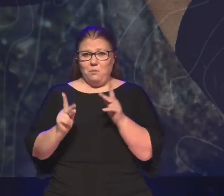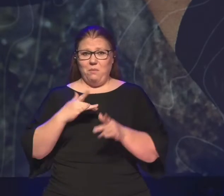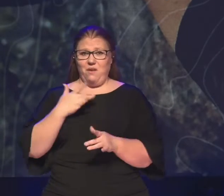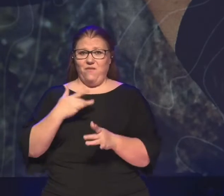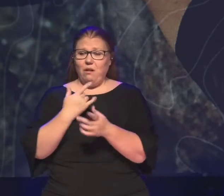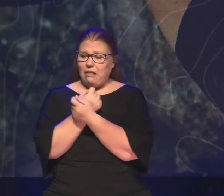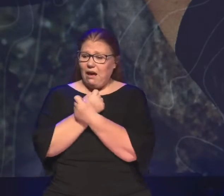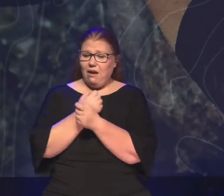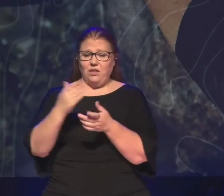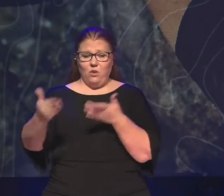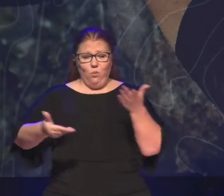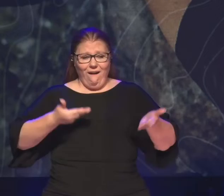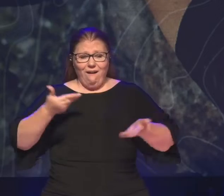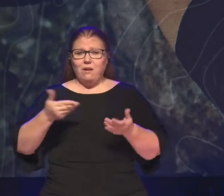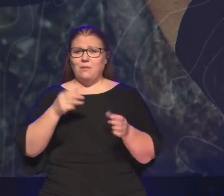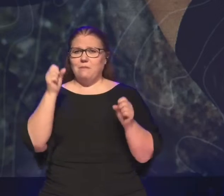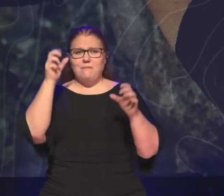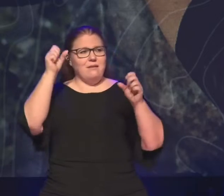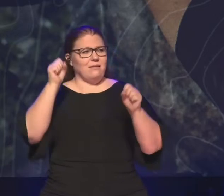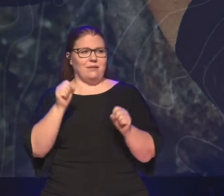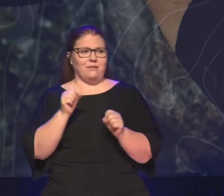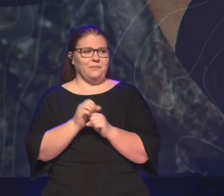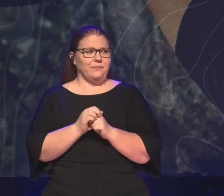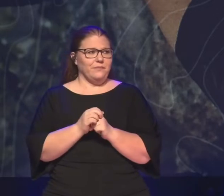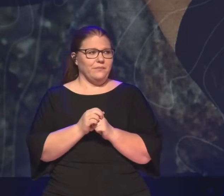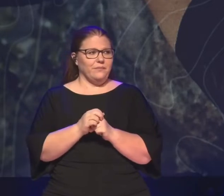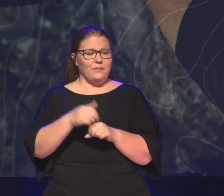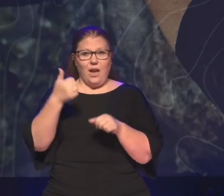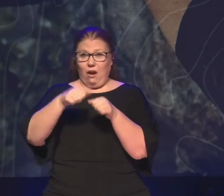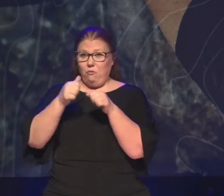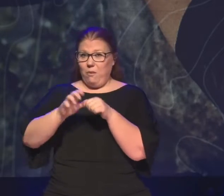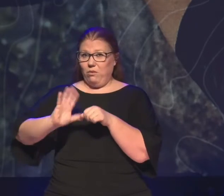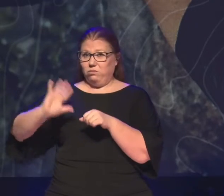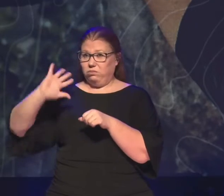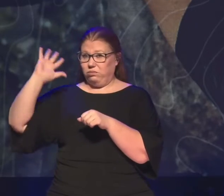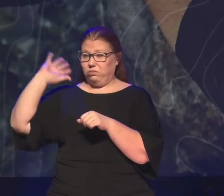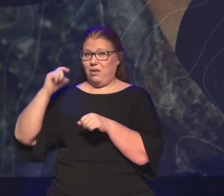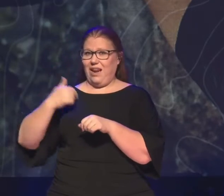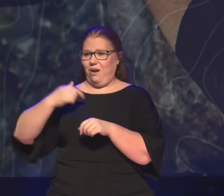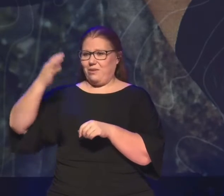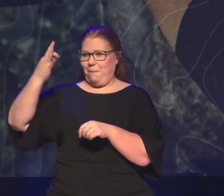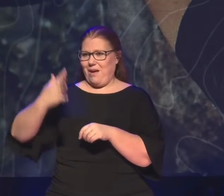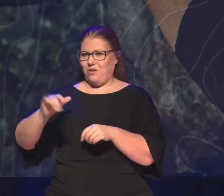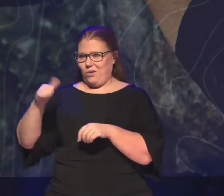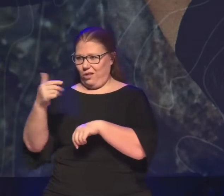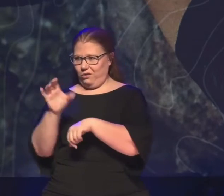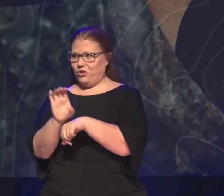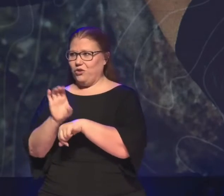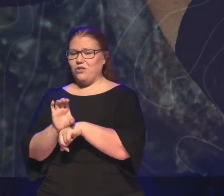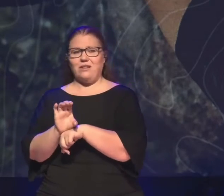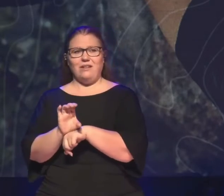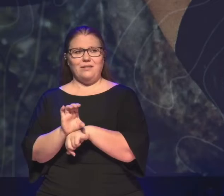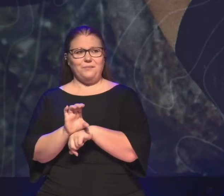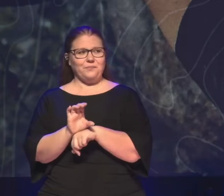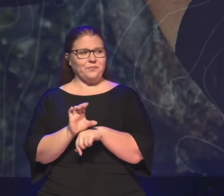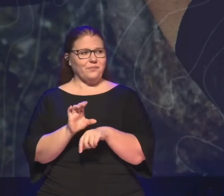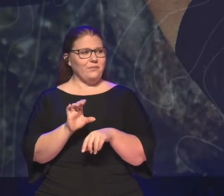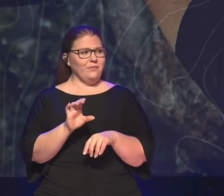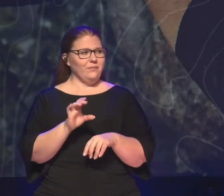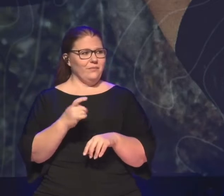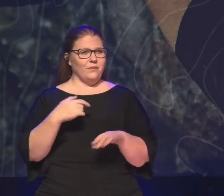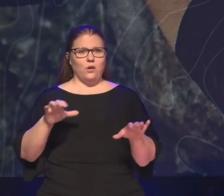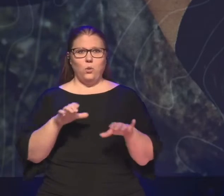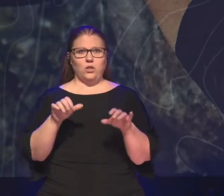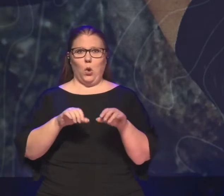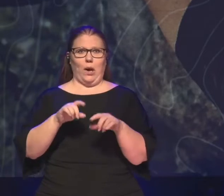and welcome. It's fantastic. I remember early on when I was pastoring another church, we were doing all this